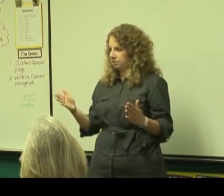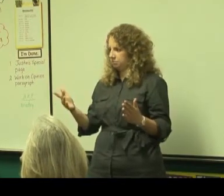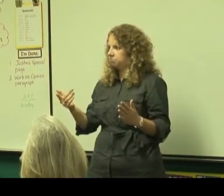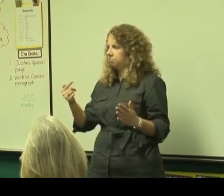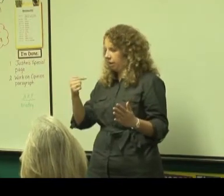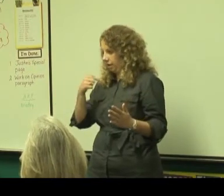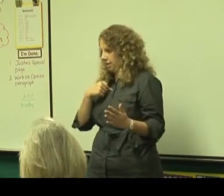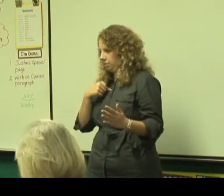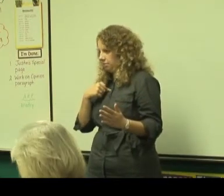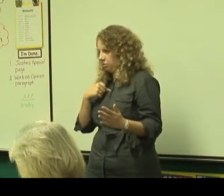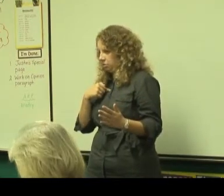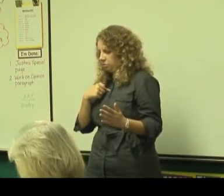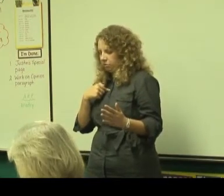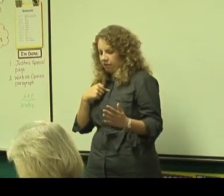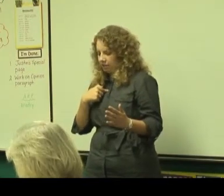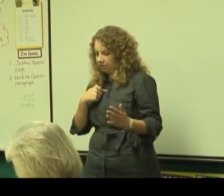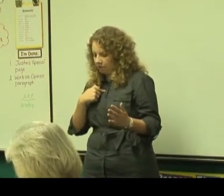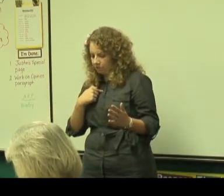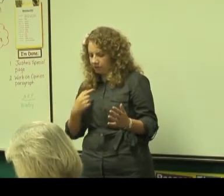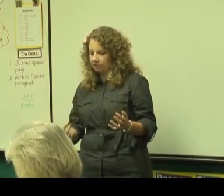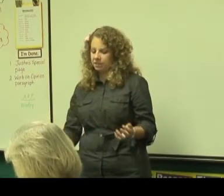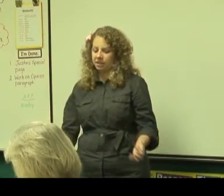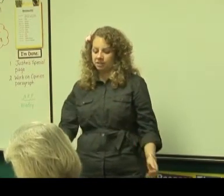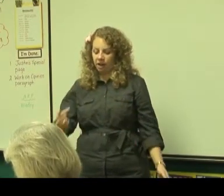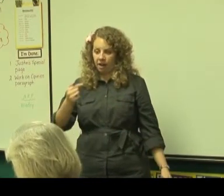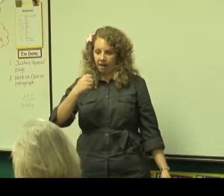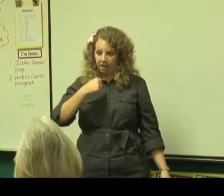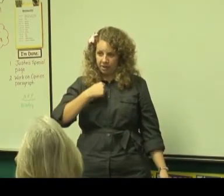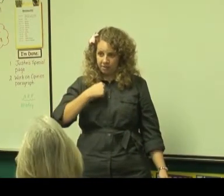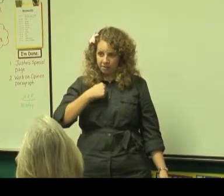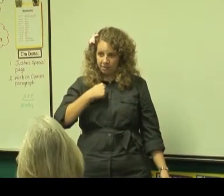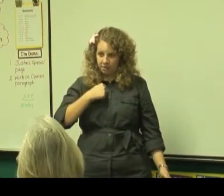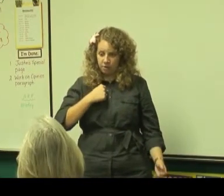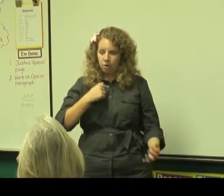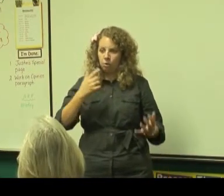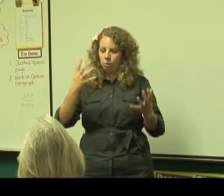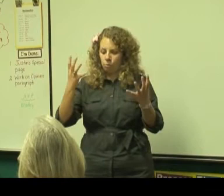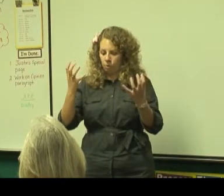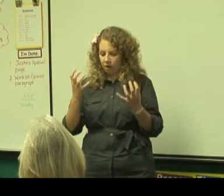box I. Okay? The other way you could say is I want